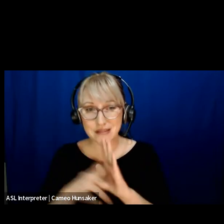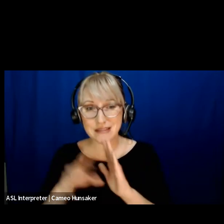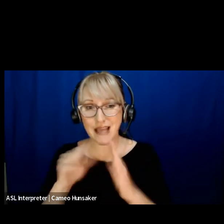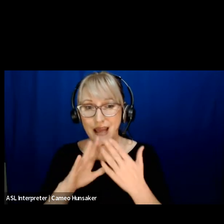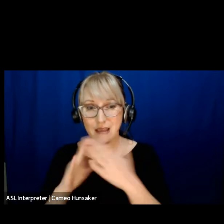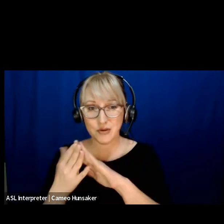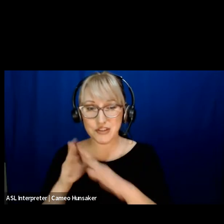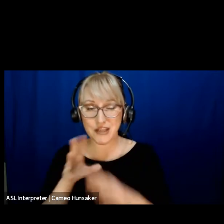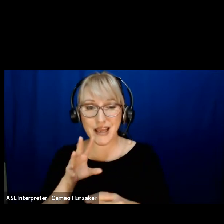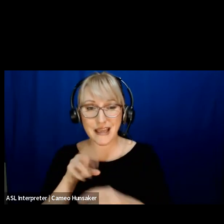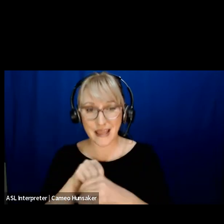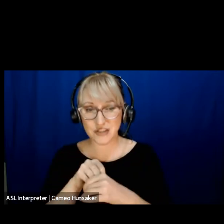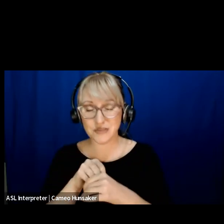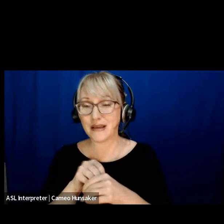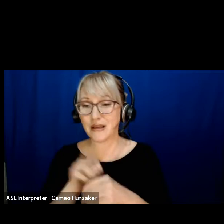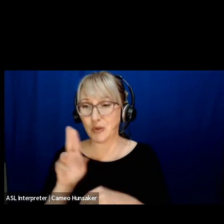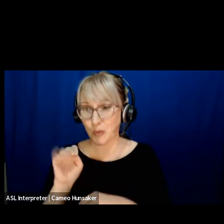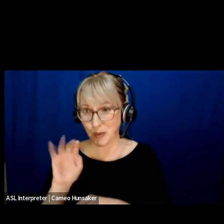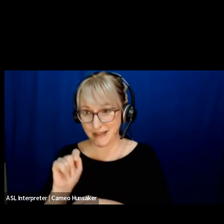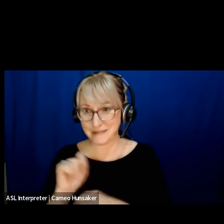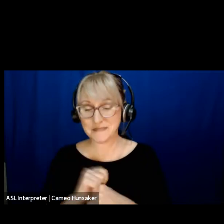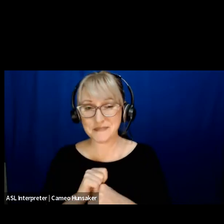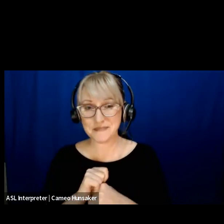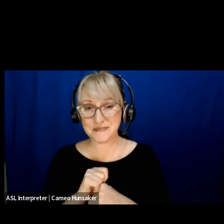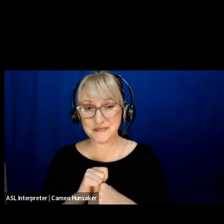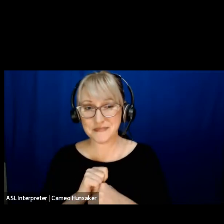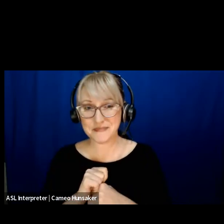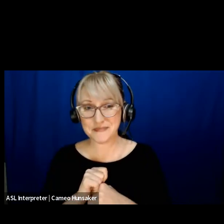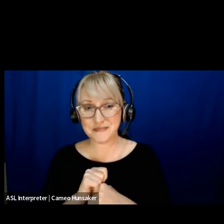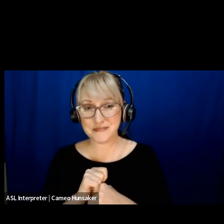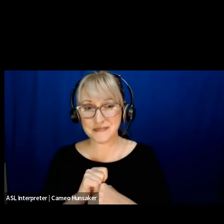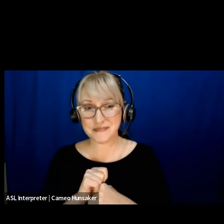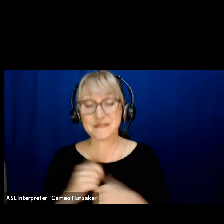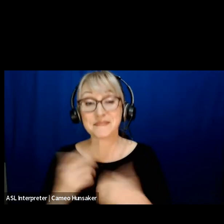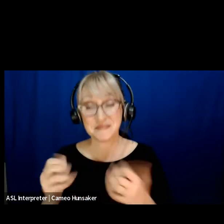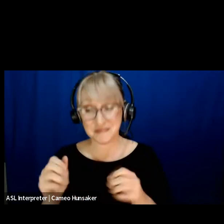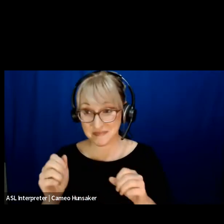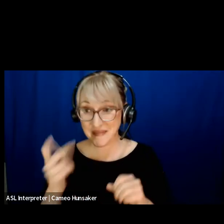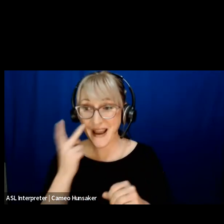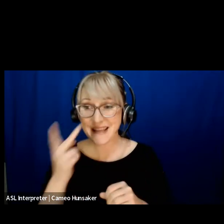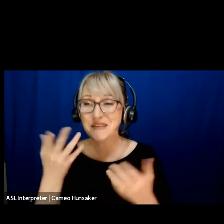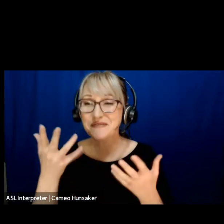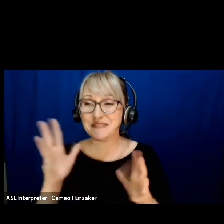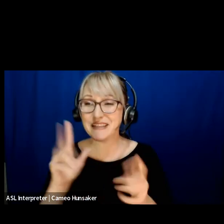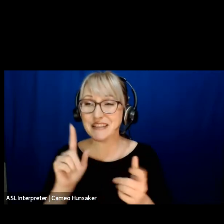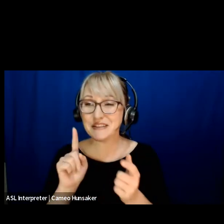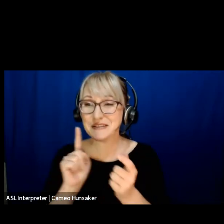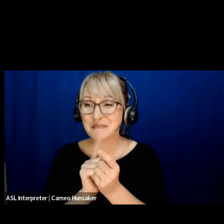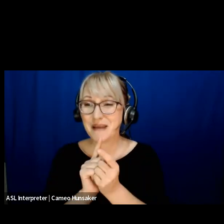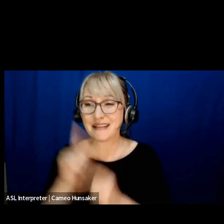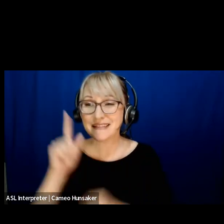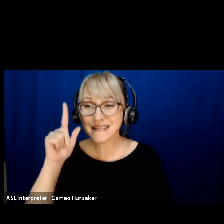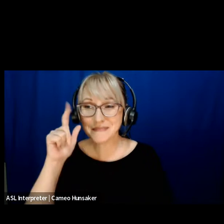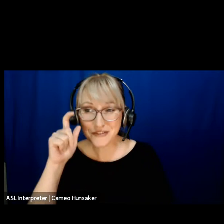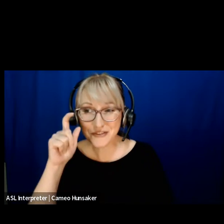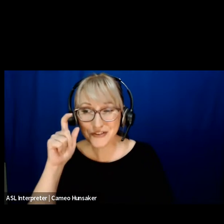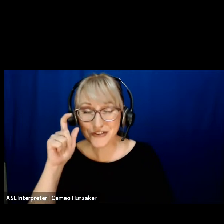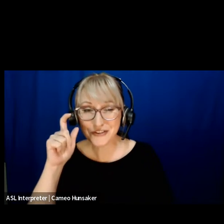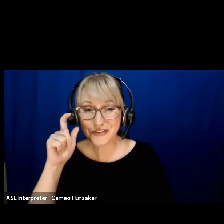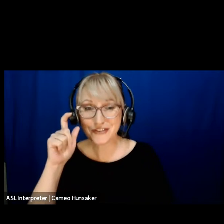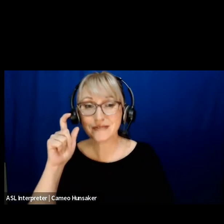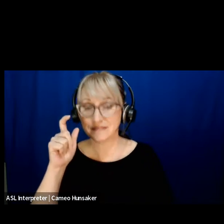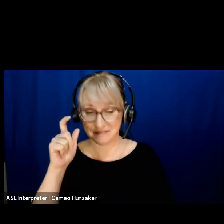community engagement unit. And so as you see, you've met Spencer Brown, and we have